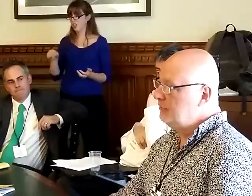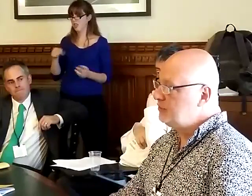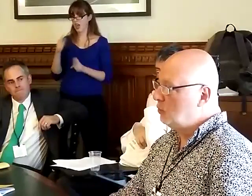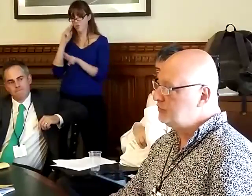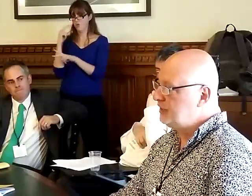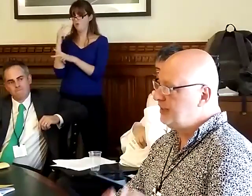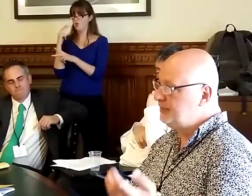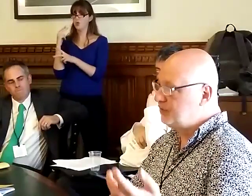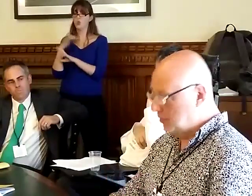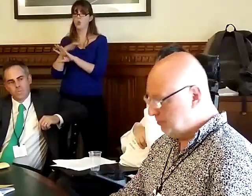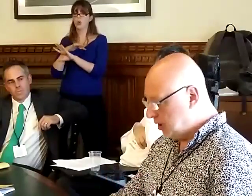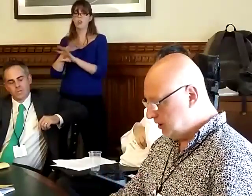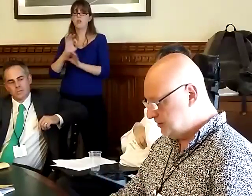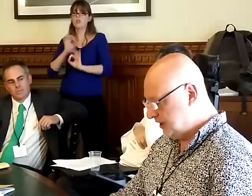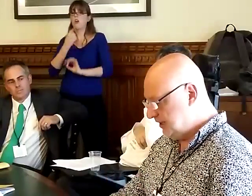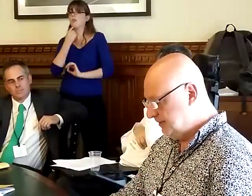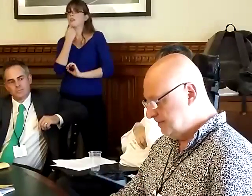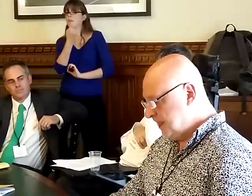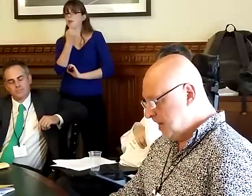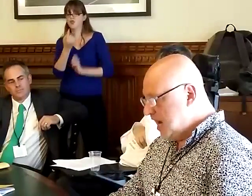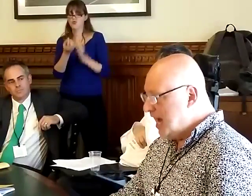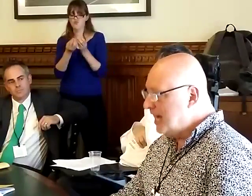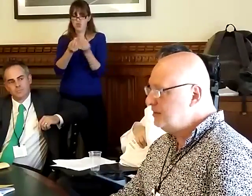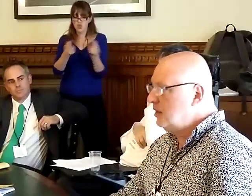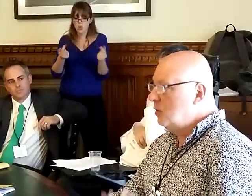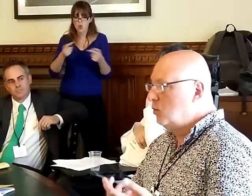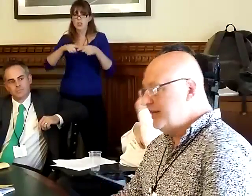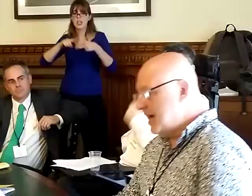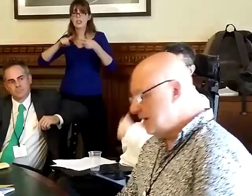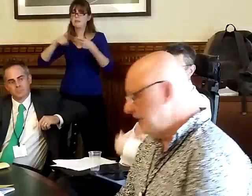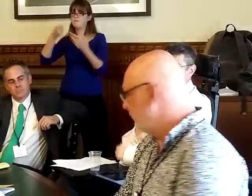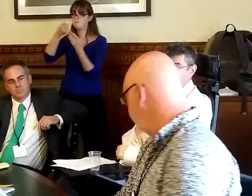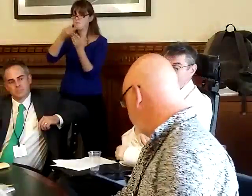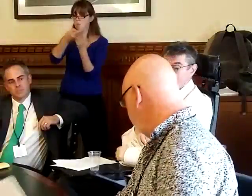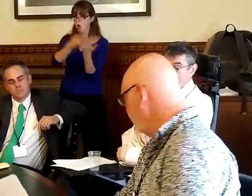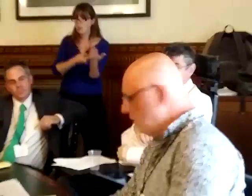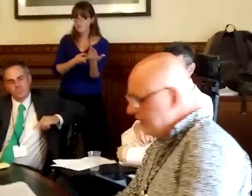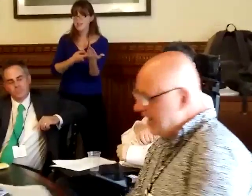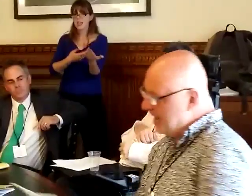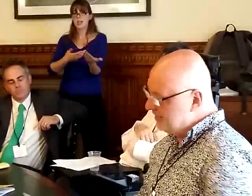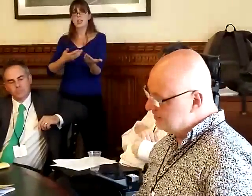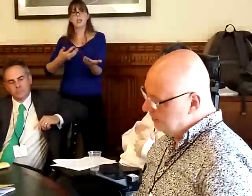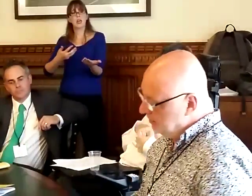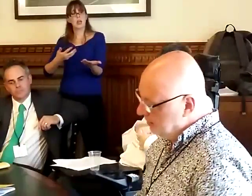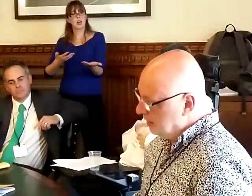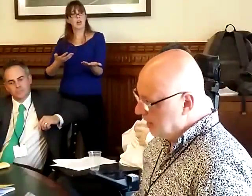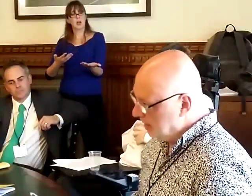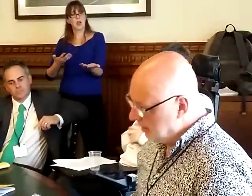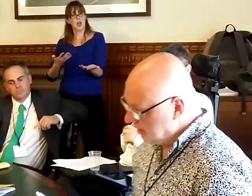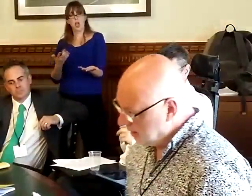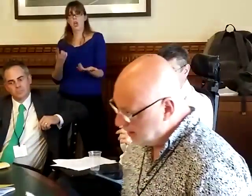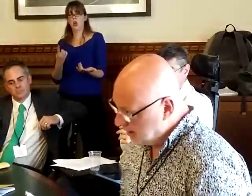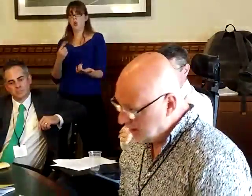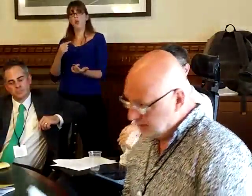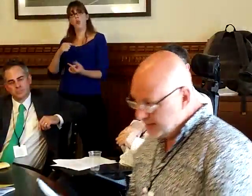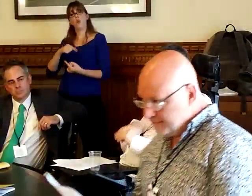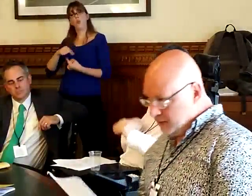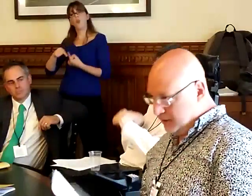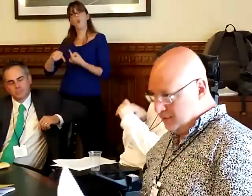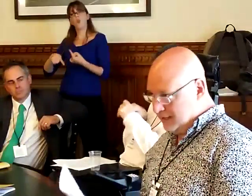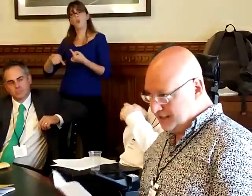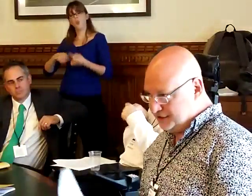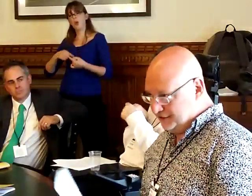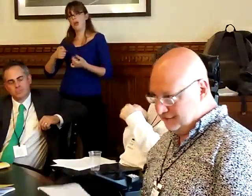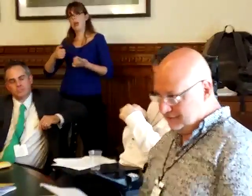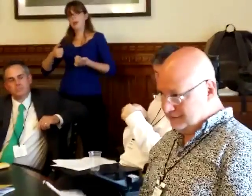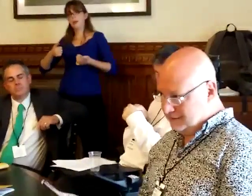on resources, on policy. And we had a